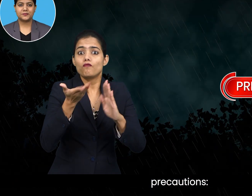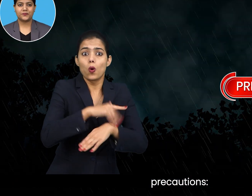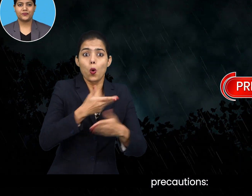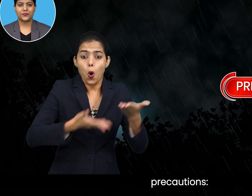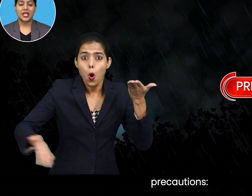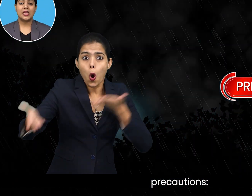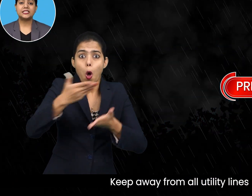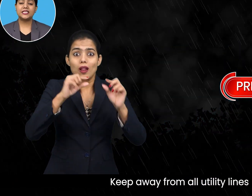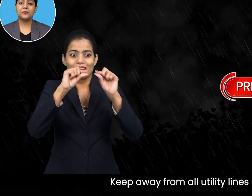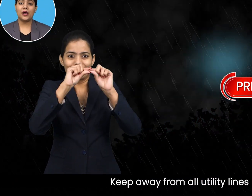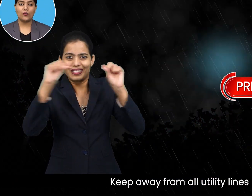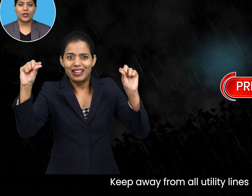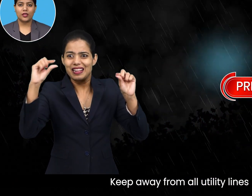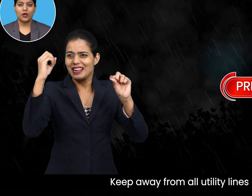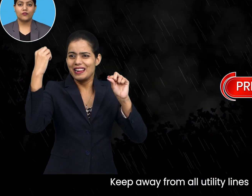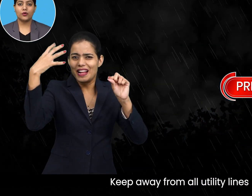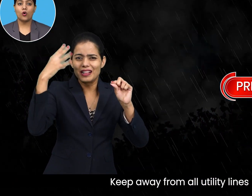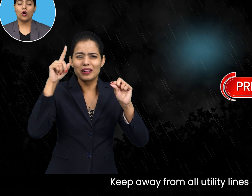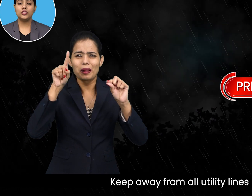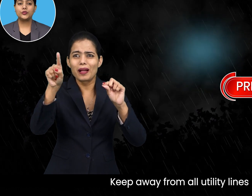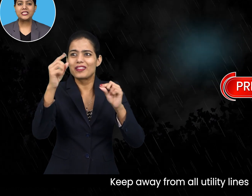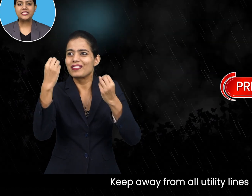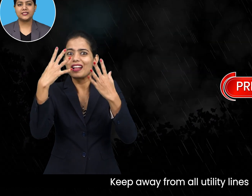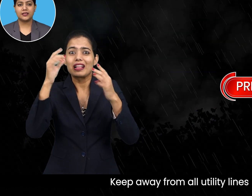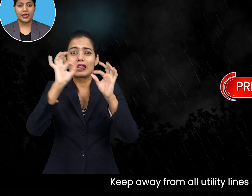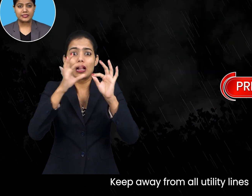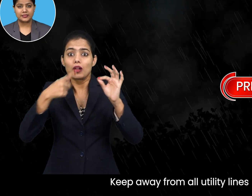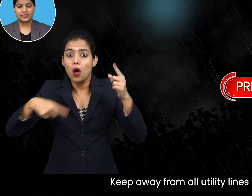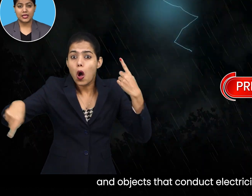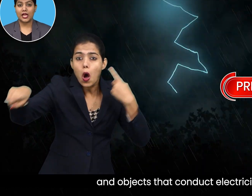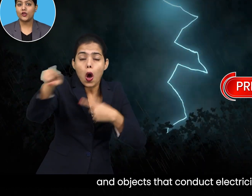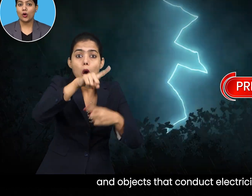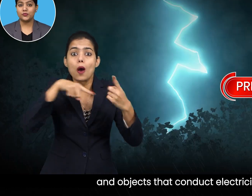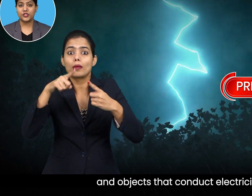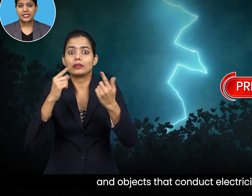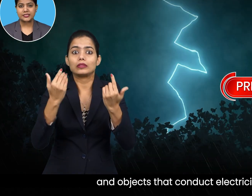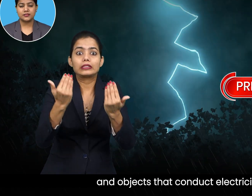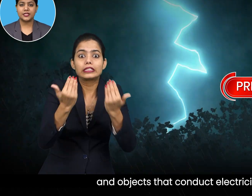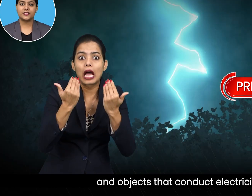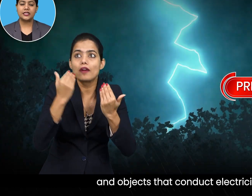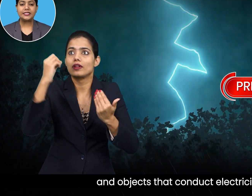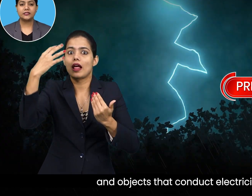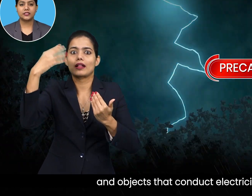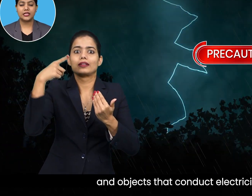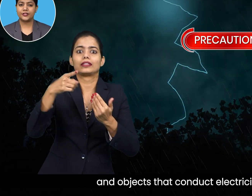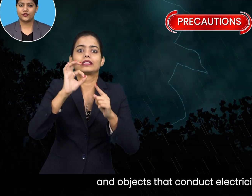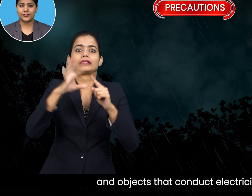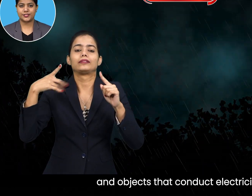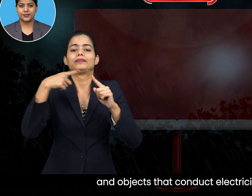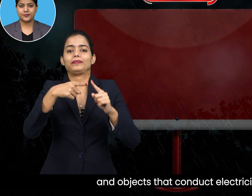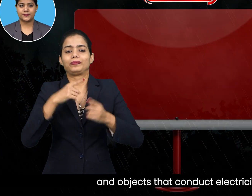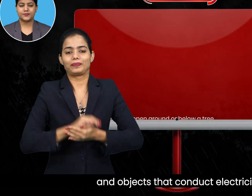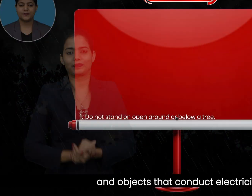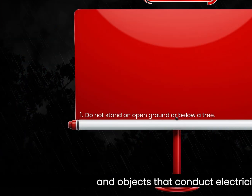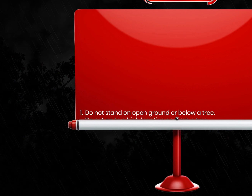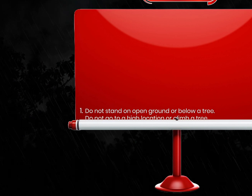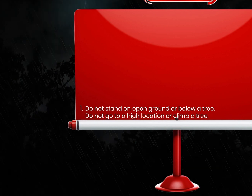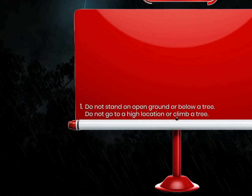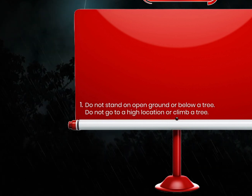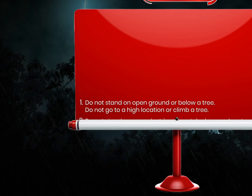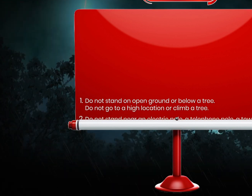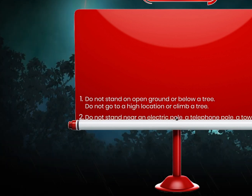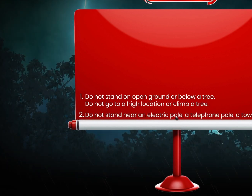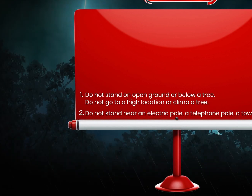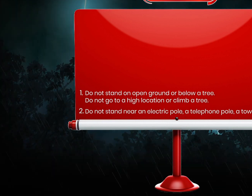Precautions. Keep away from all utility lines and objects that conduct electricity.